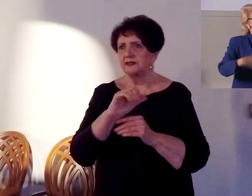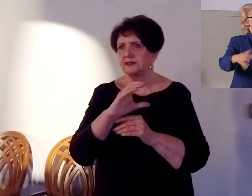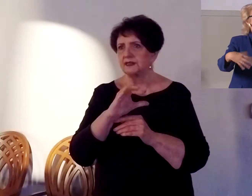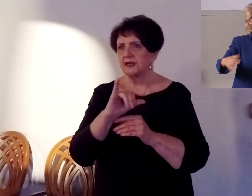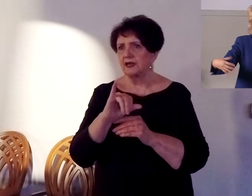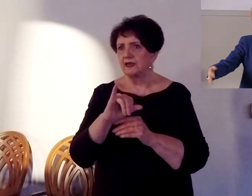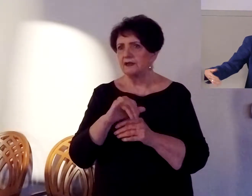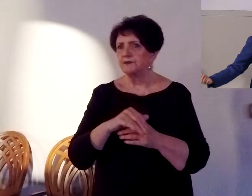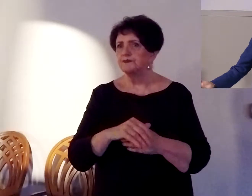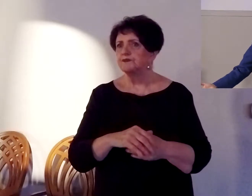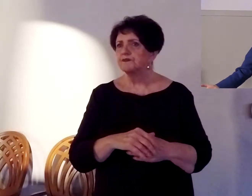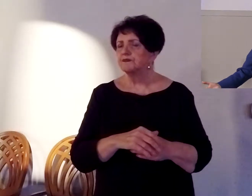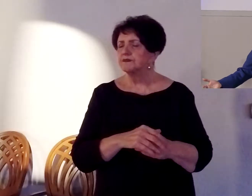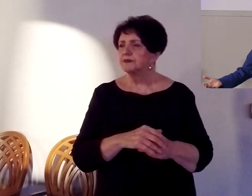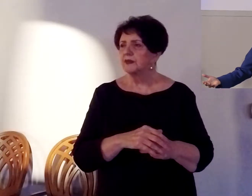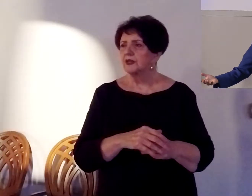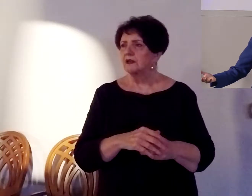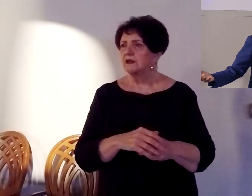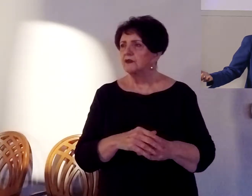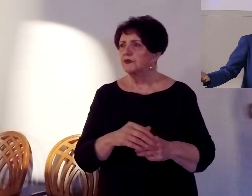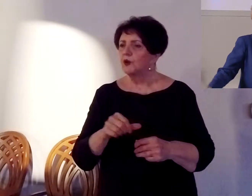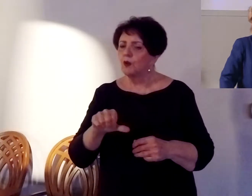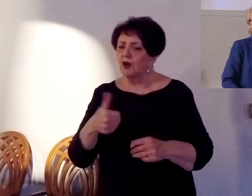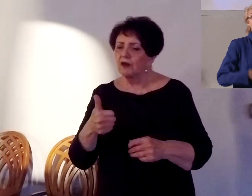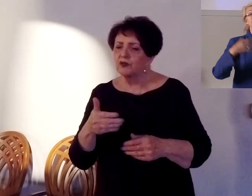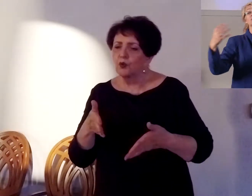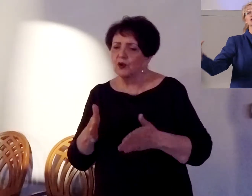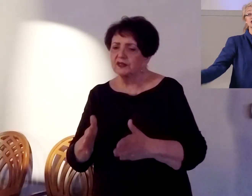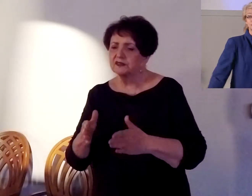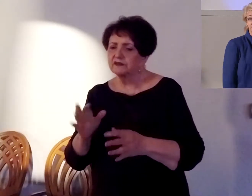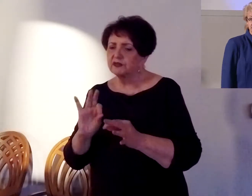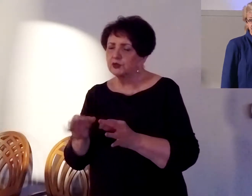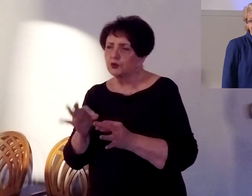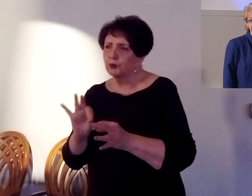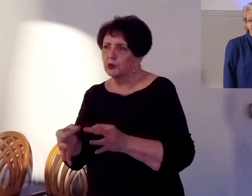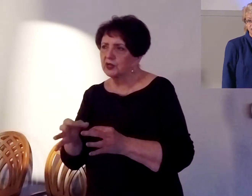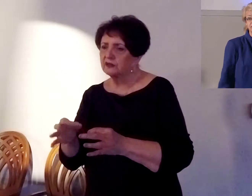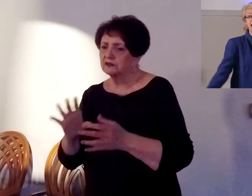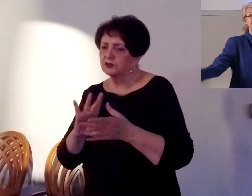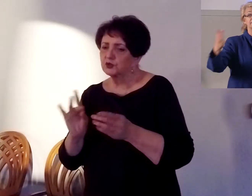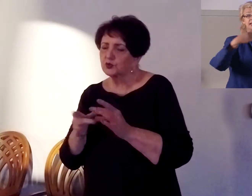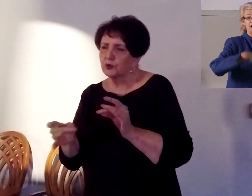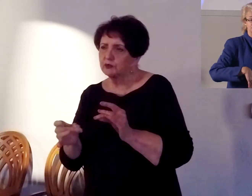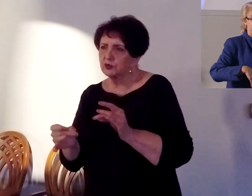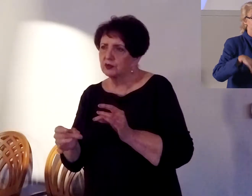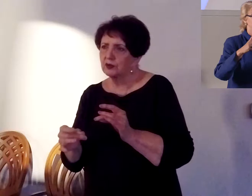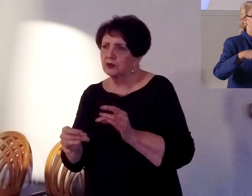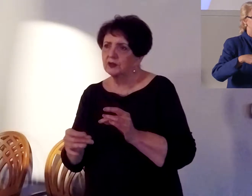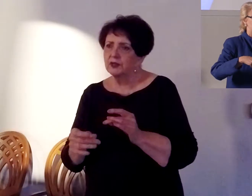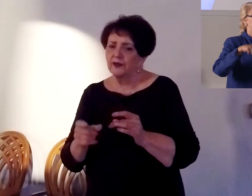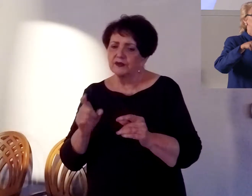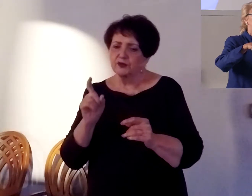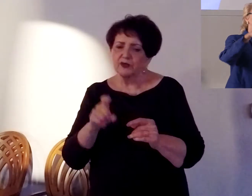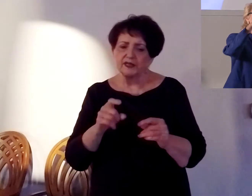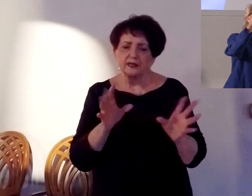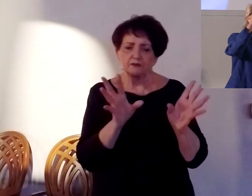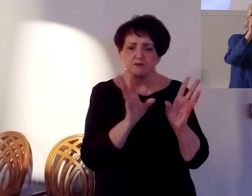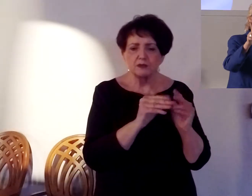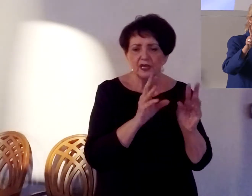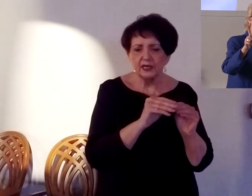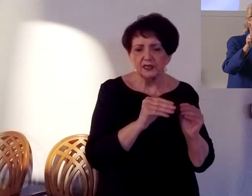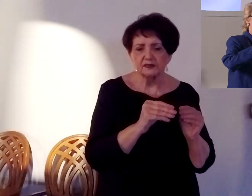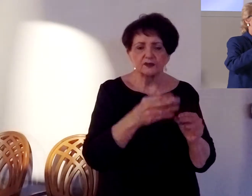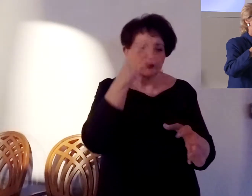councils because there were other ways of interpreting the scripture. Lots of people were interpreting it differently, so they had to have councils to decide what was